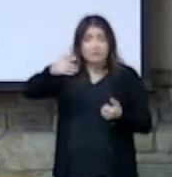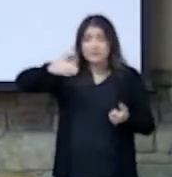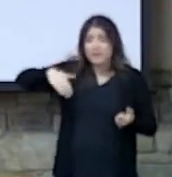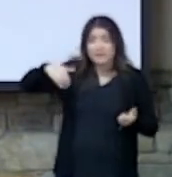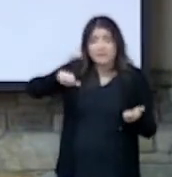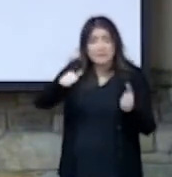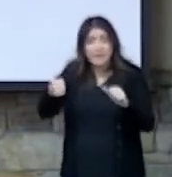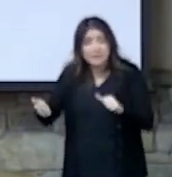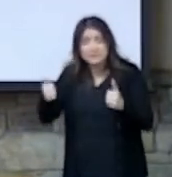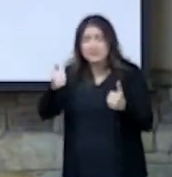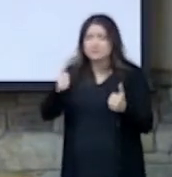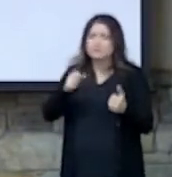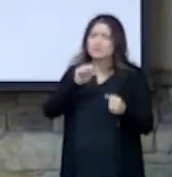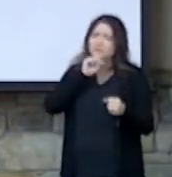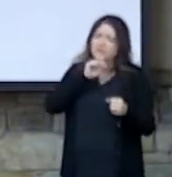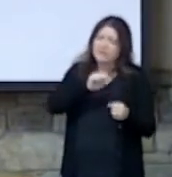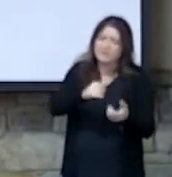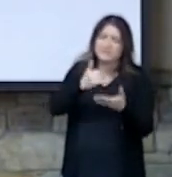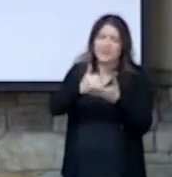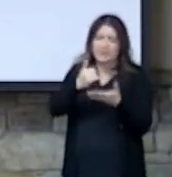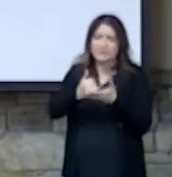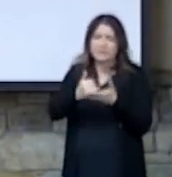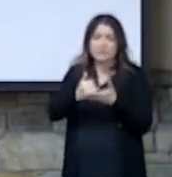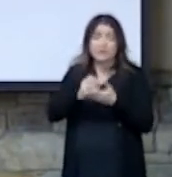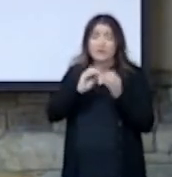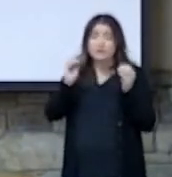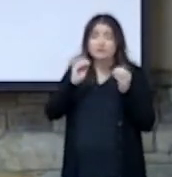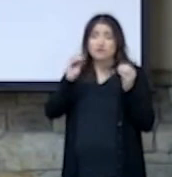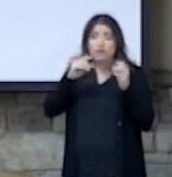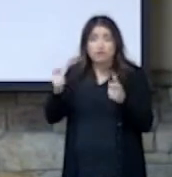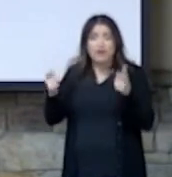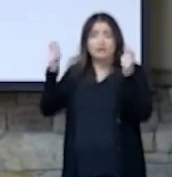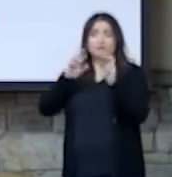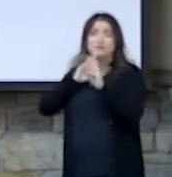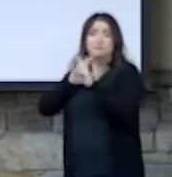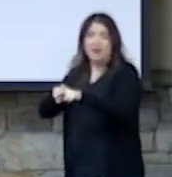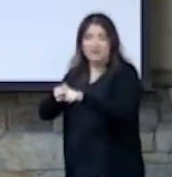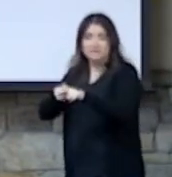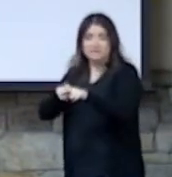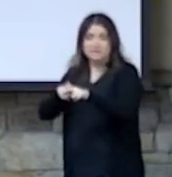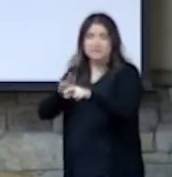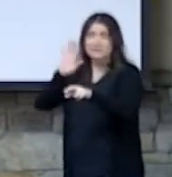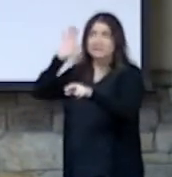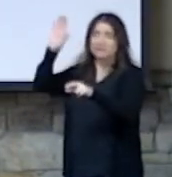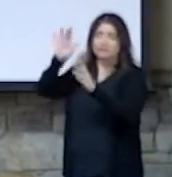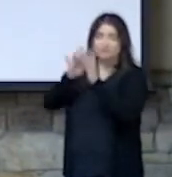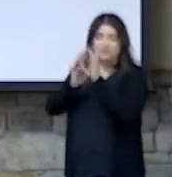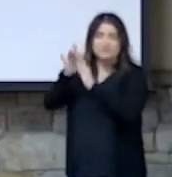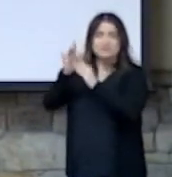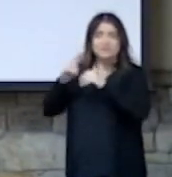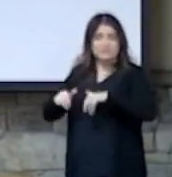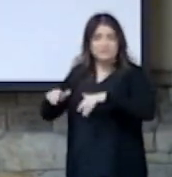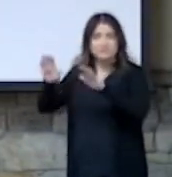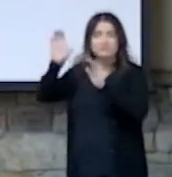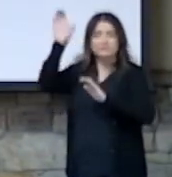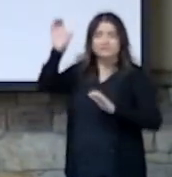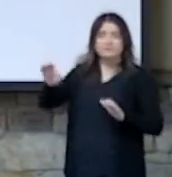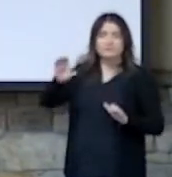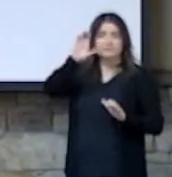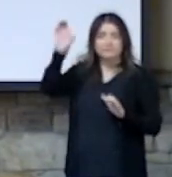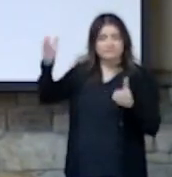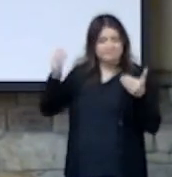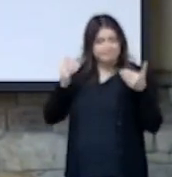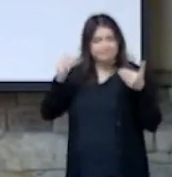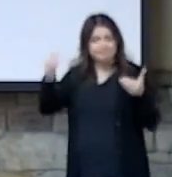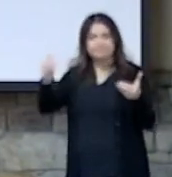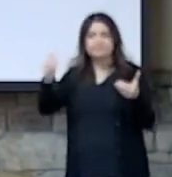this morning. There's no greater response to Jesus and His sacrifice on the cross than by